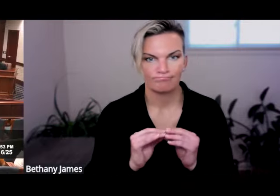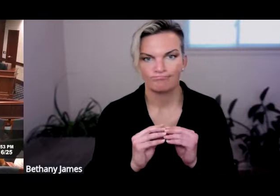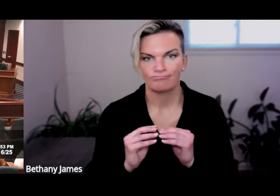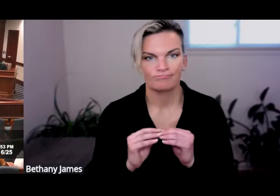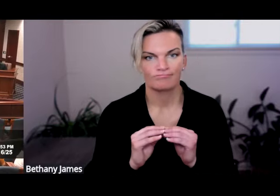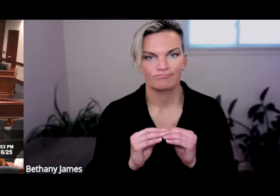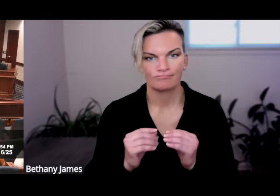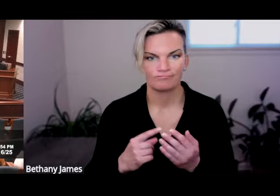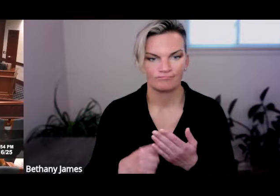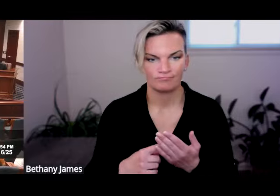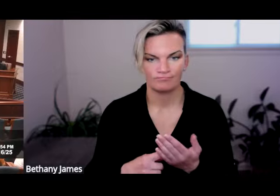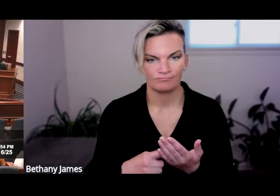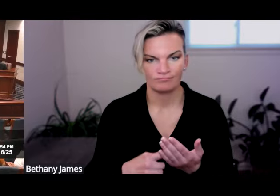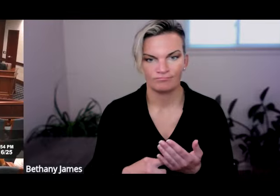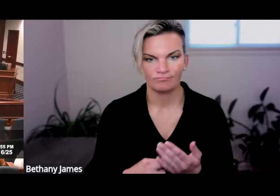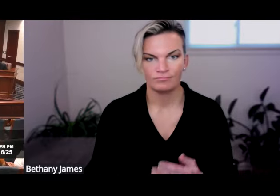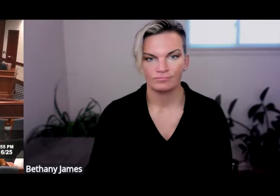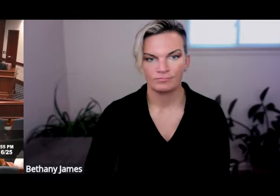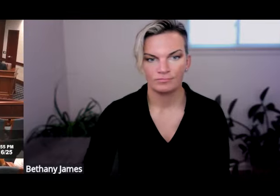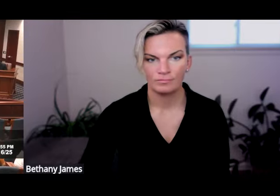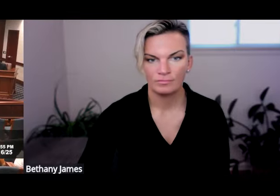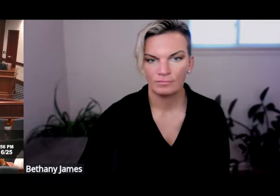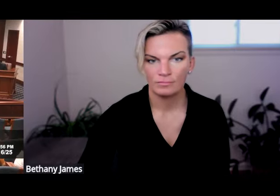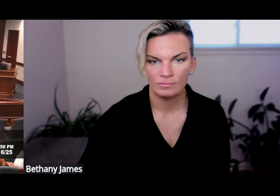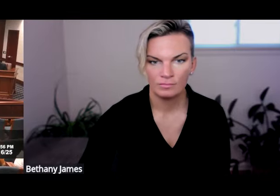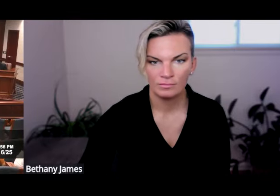No, I think there's something. Yeah, we're,